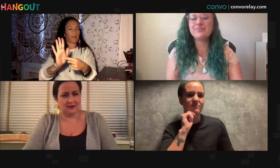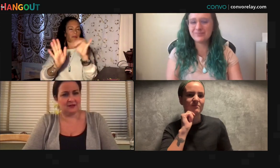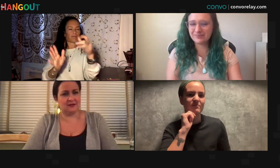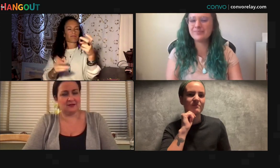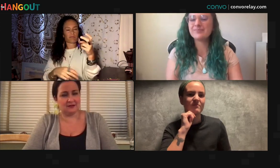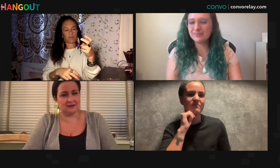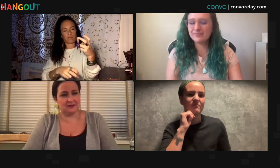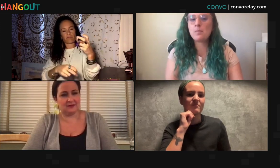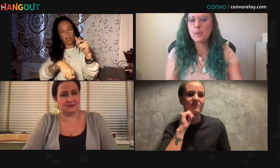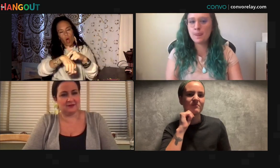awakening.